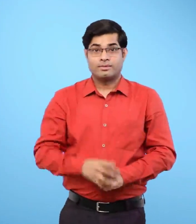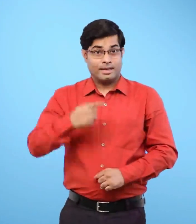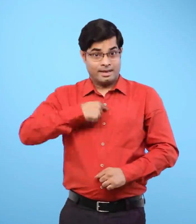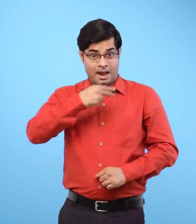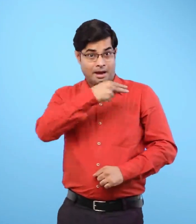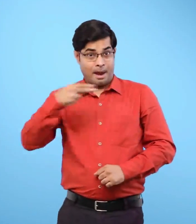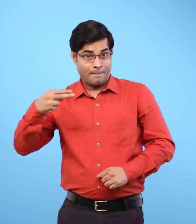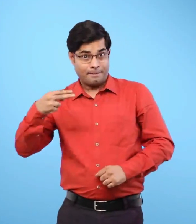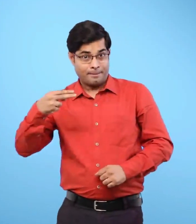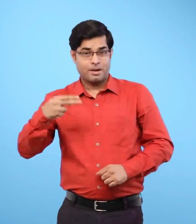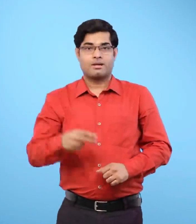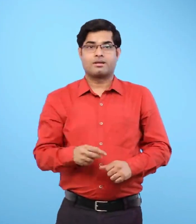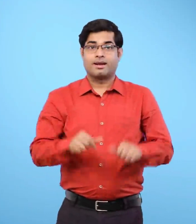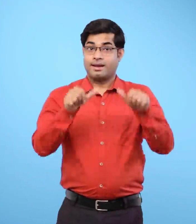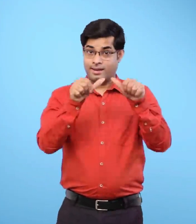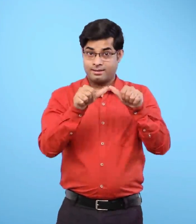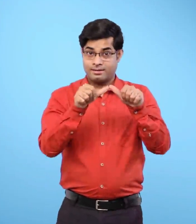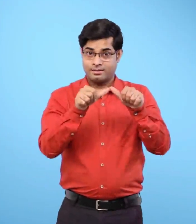I am Ashraf.